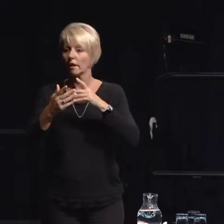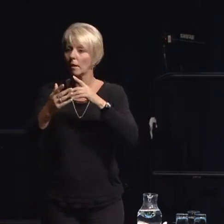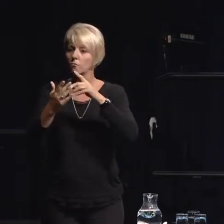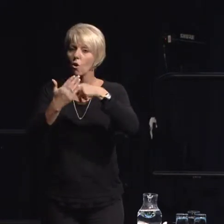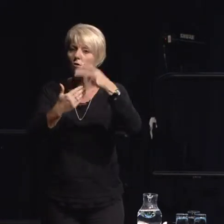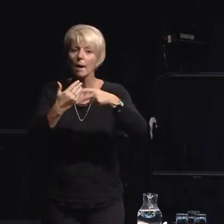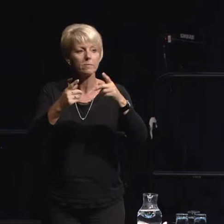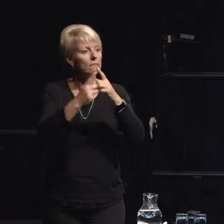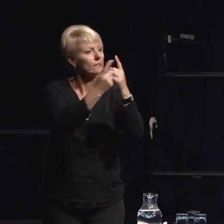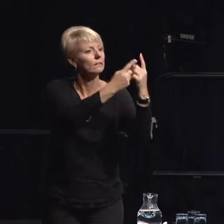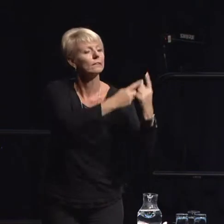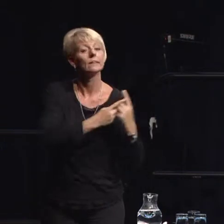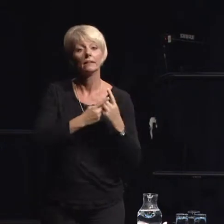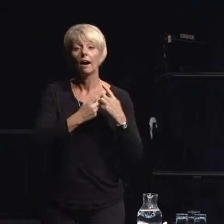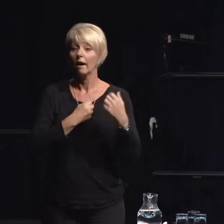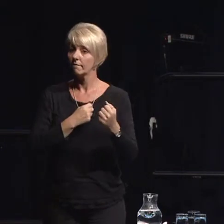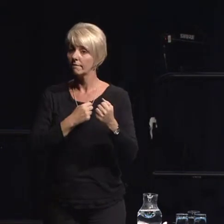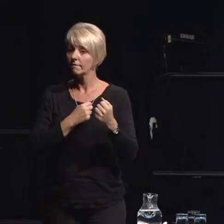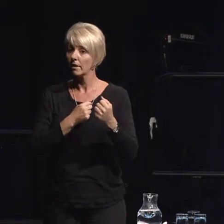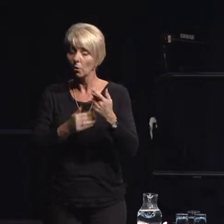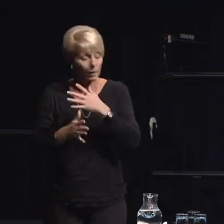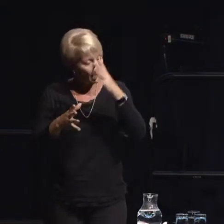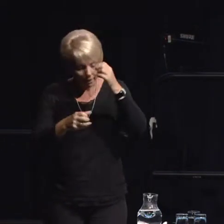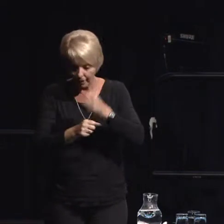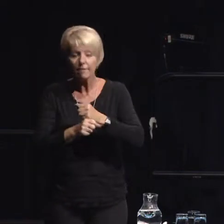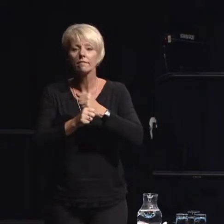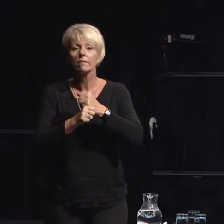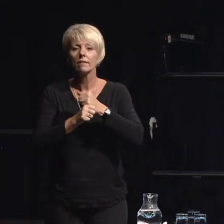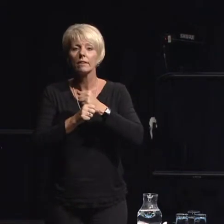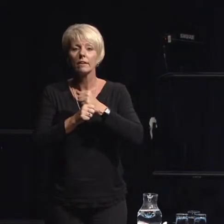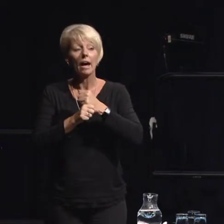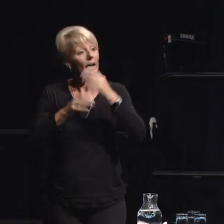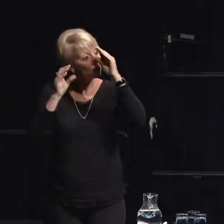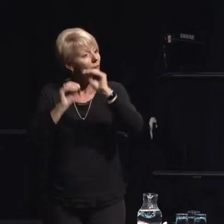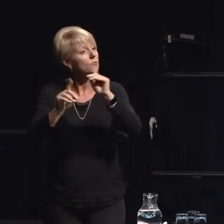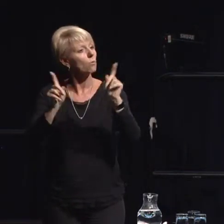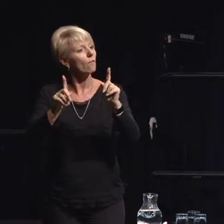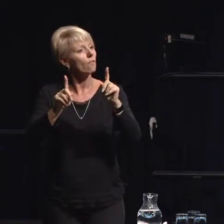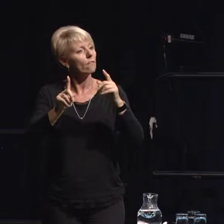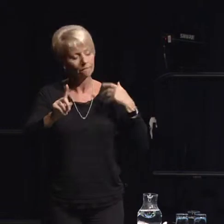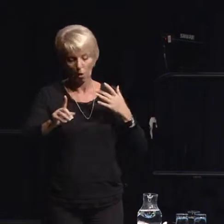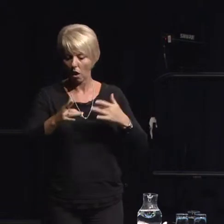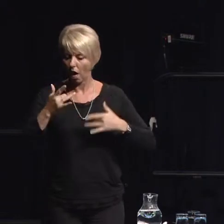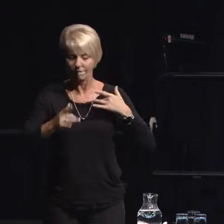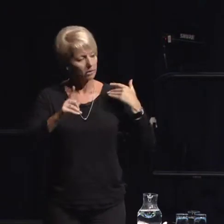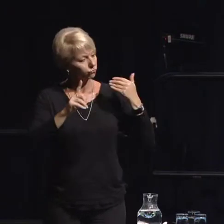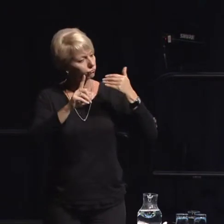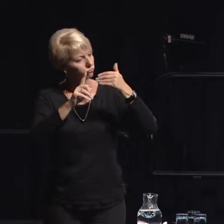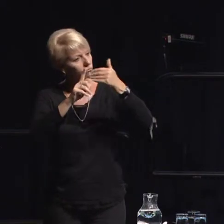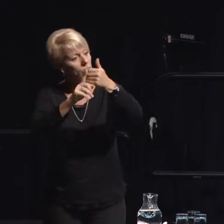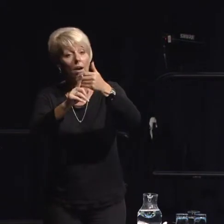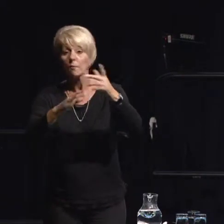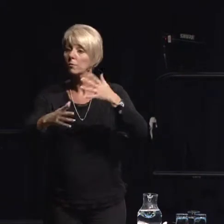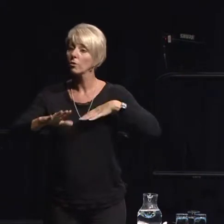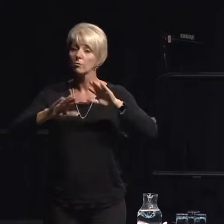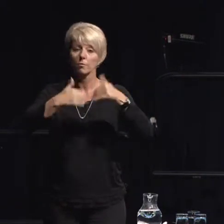programs. We truly do believe education is a lifelong journey, and we want to provide you with every opportunity to continue